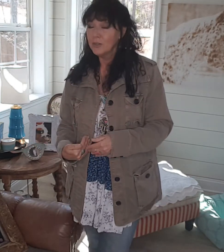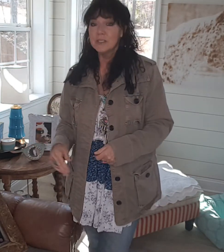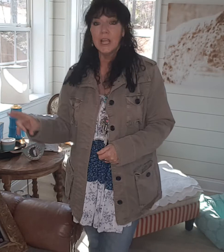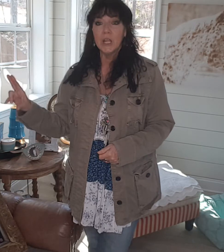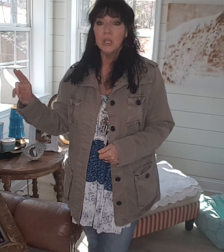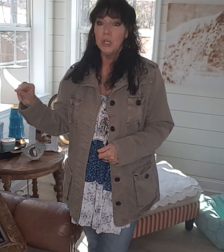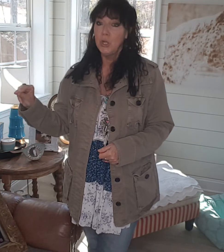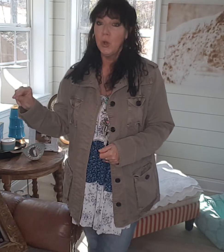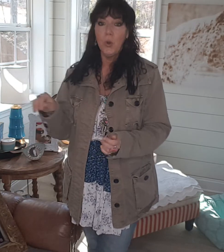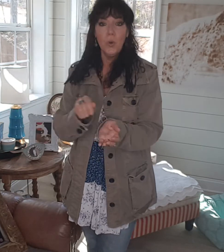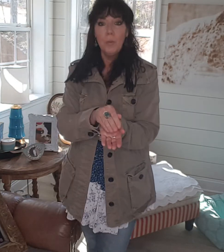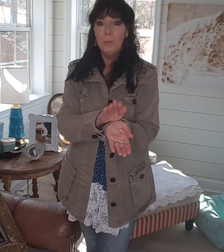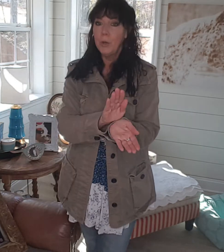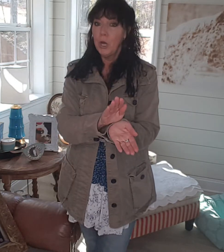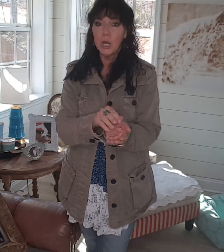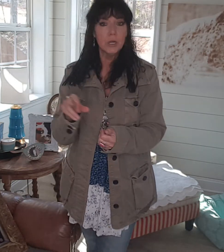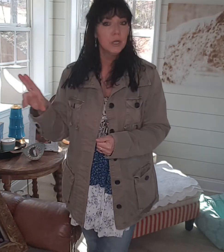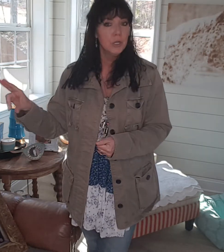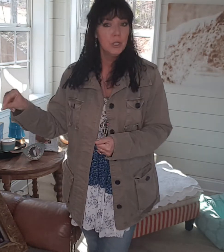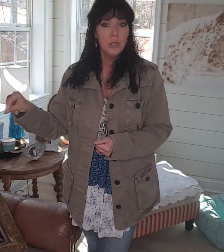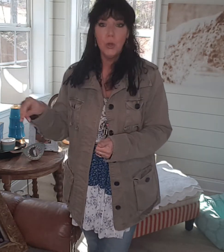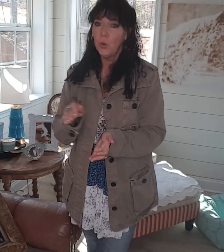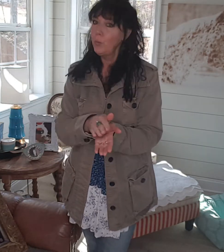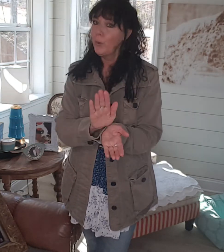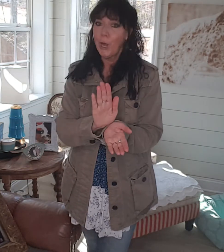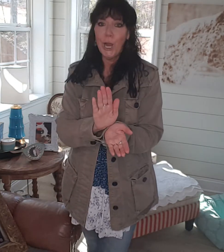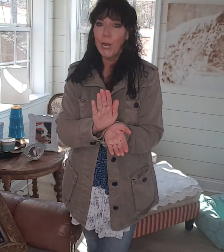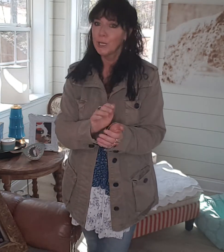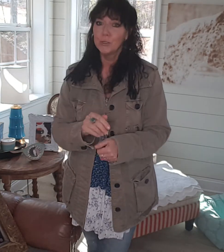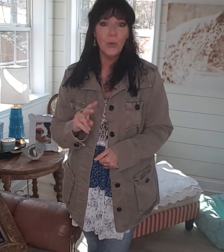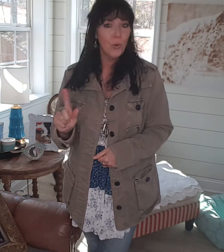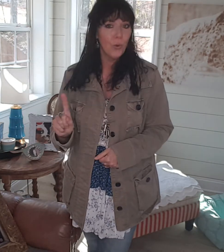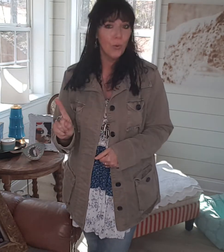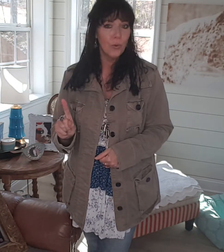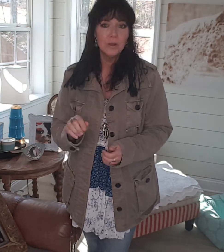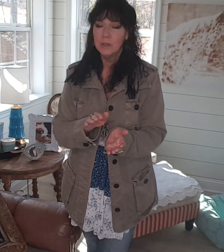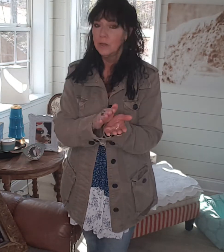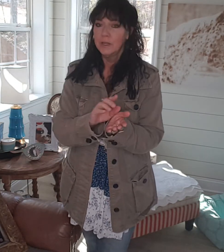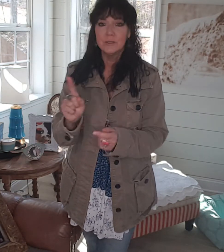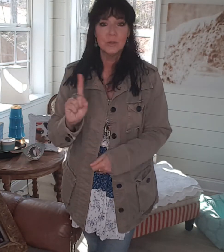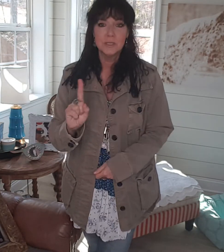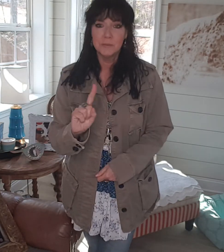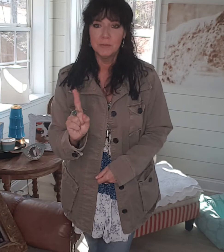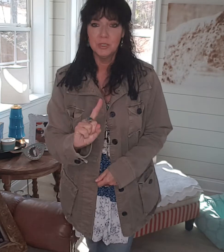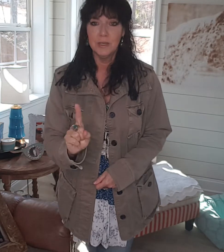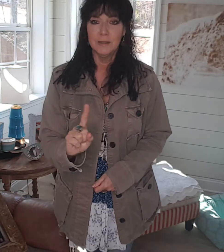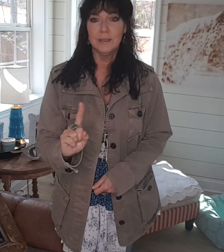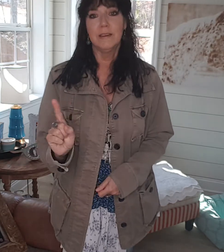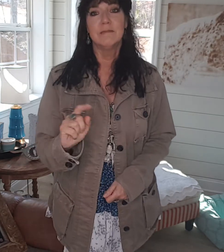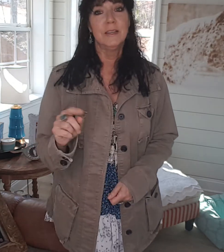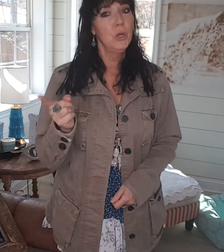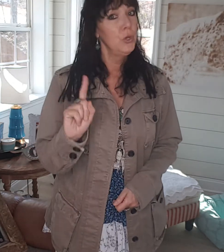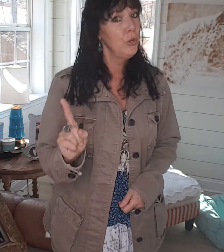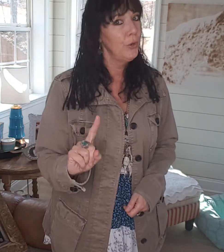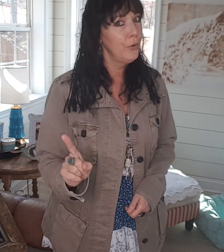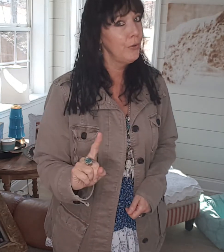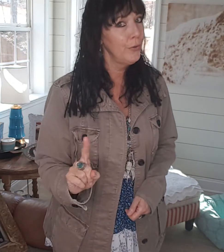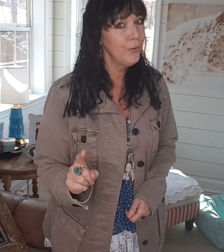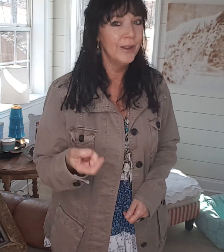say, no bark, no bark, no. Of course, sometimes you gotta get the no.